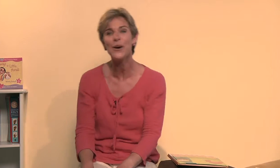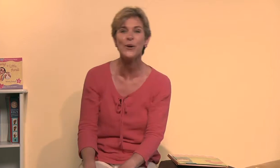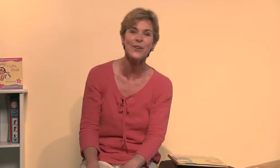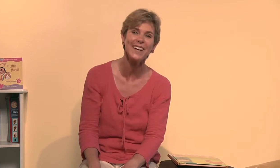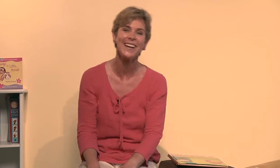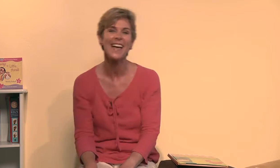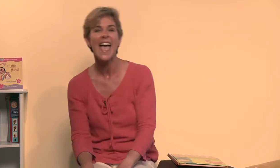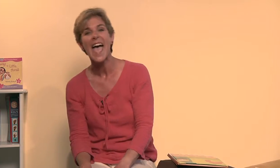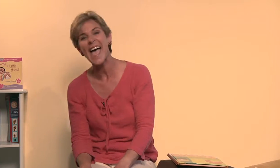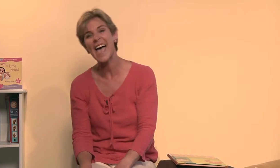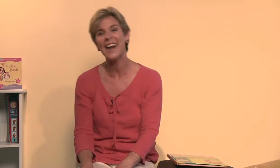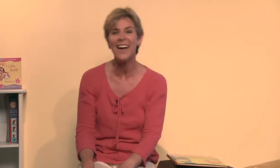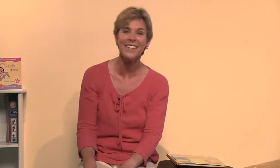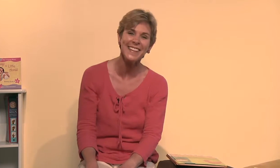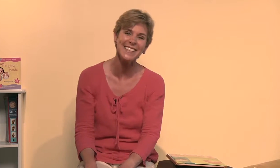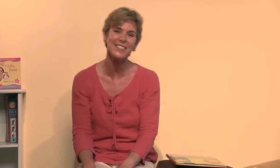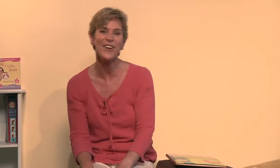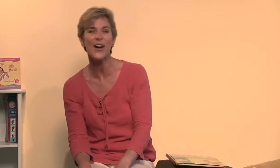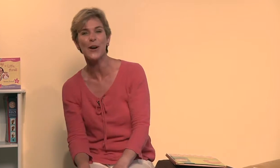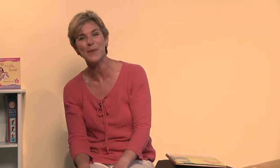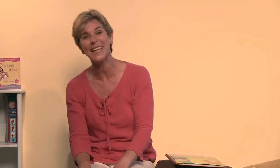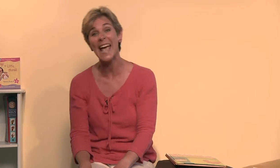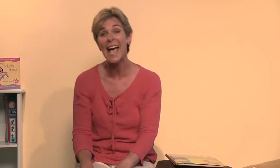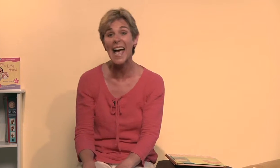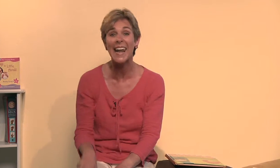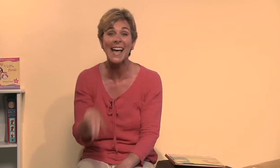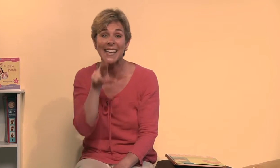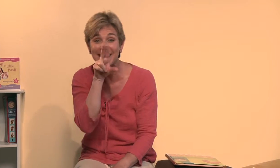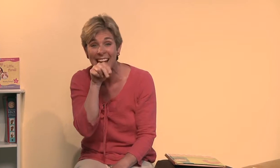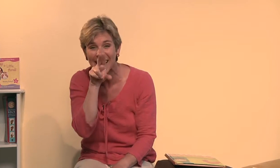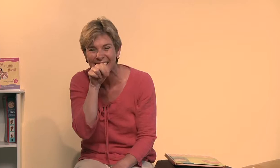E-I-E-I-O. And on this farm he had a duck,